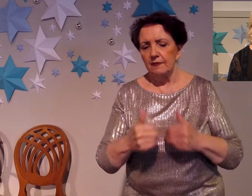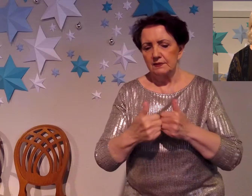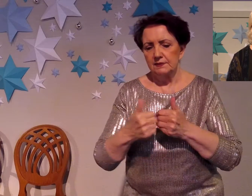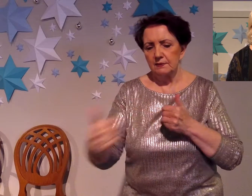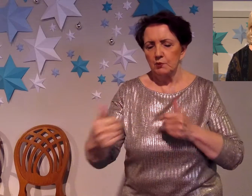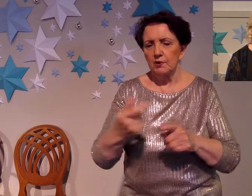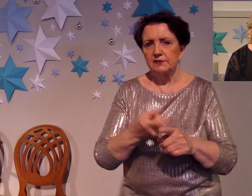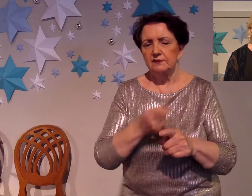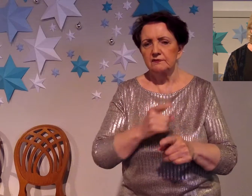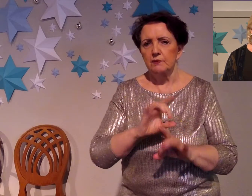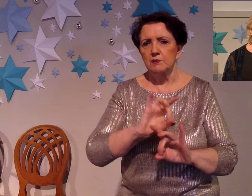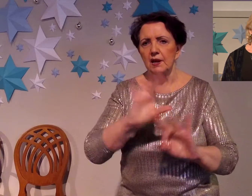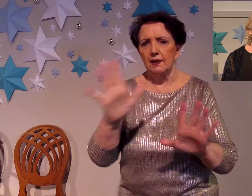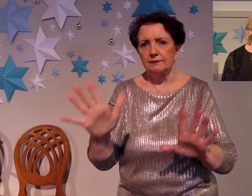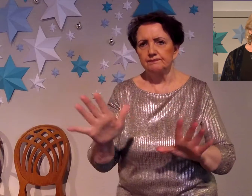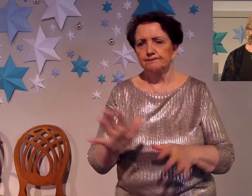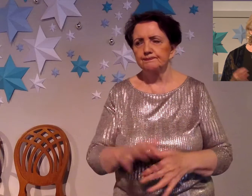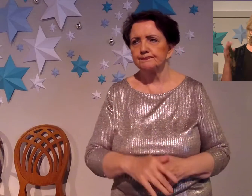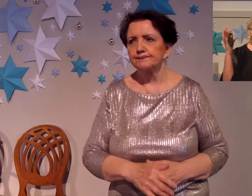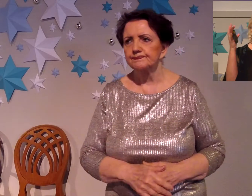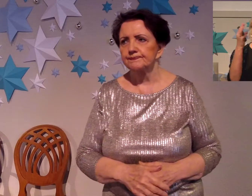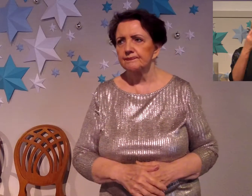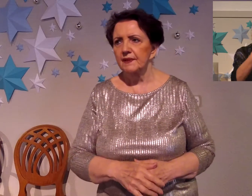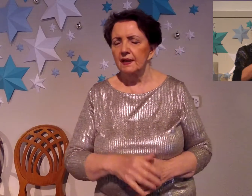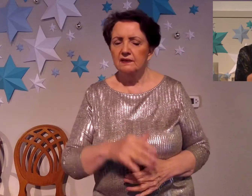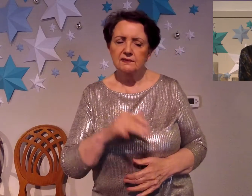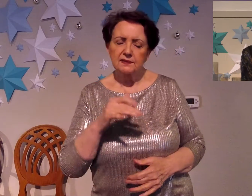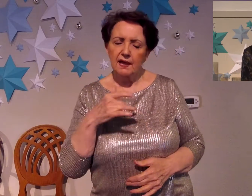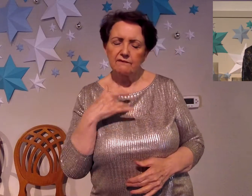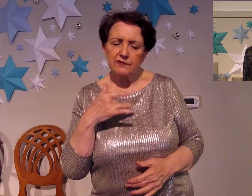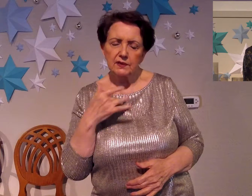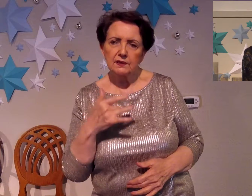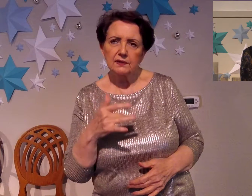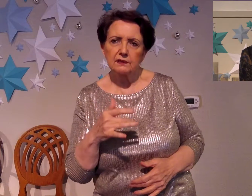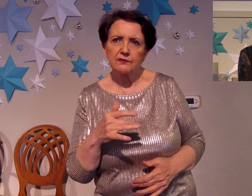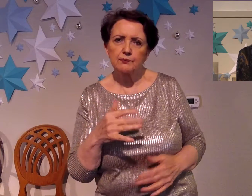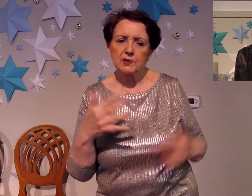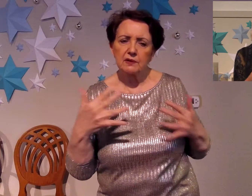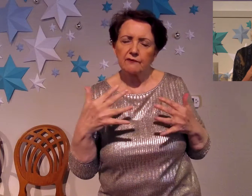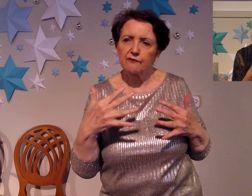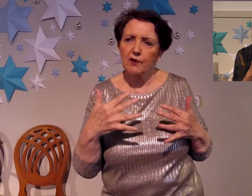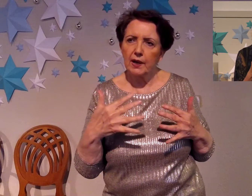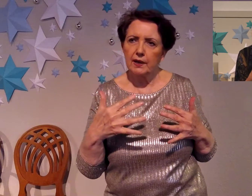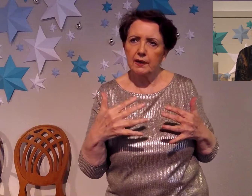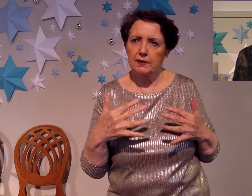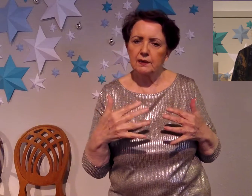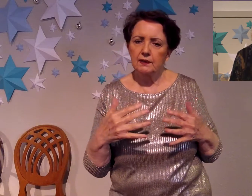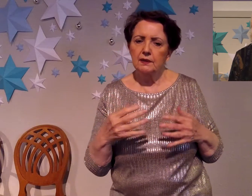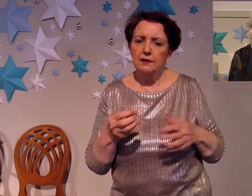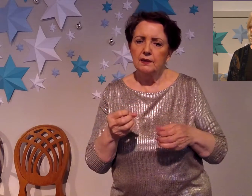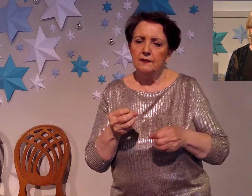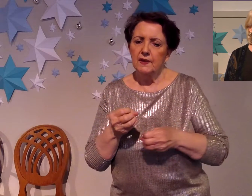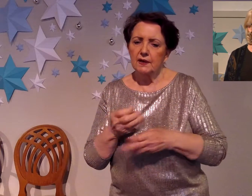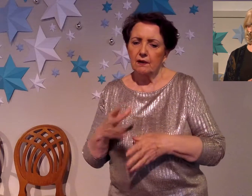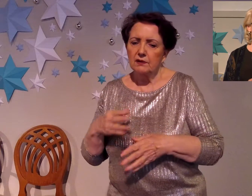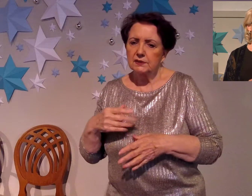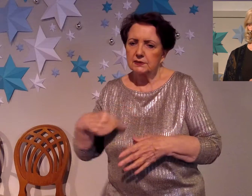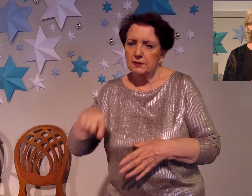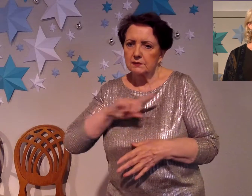light. It is that sense of being afraid that causes us to